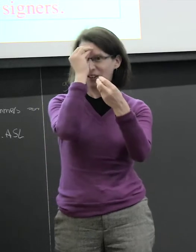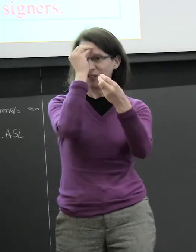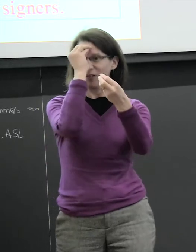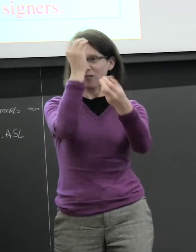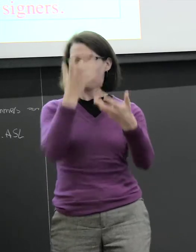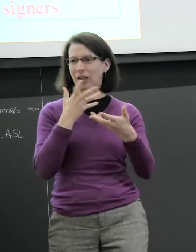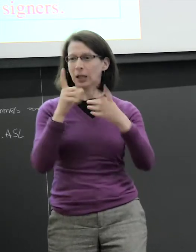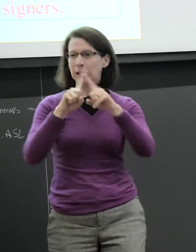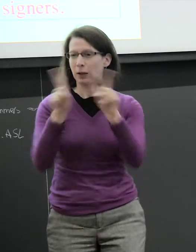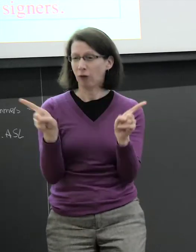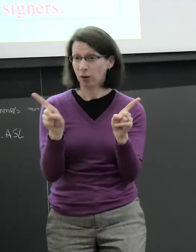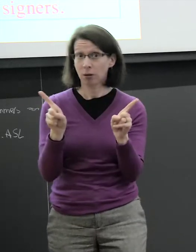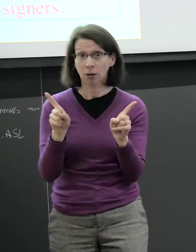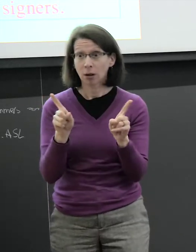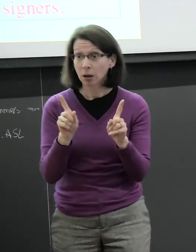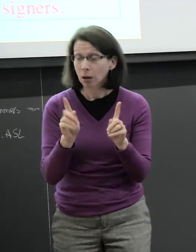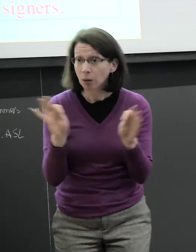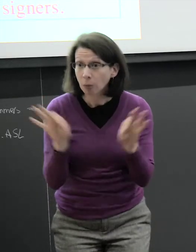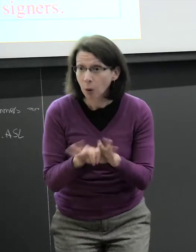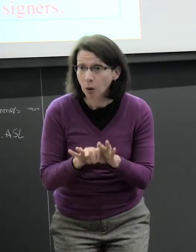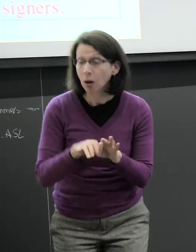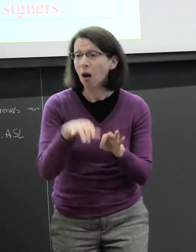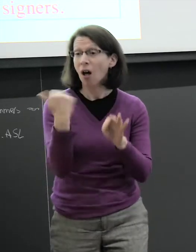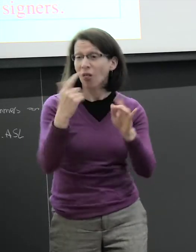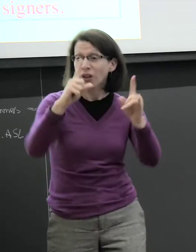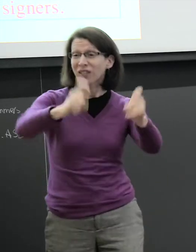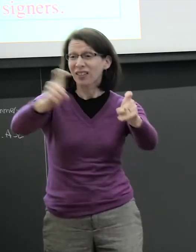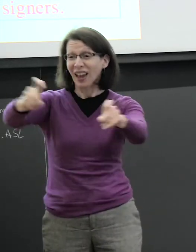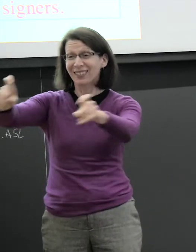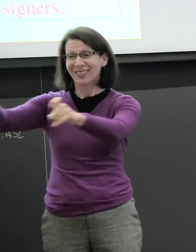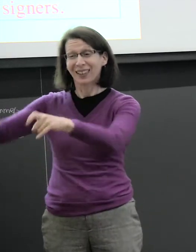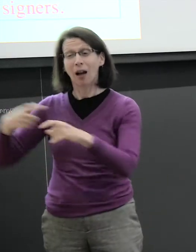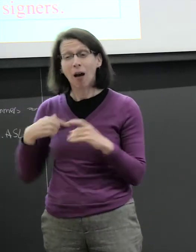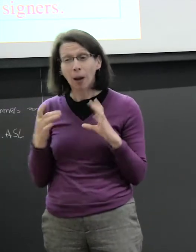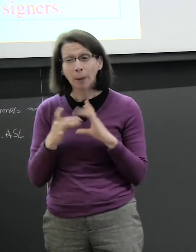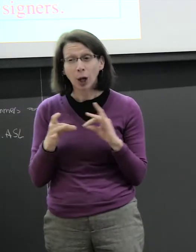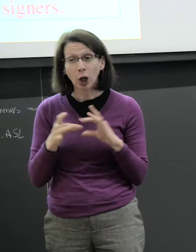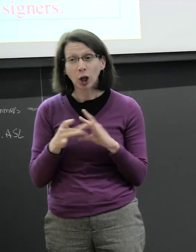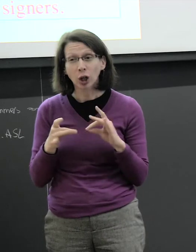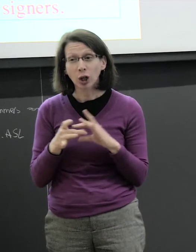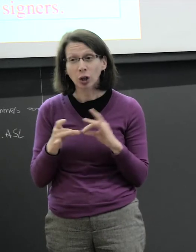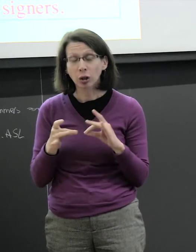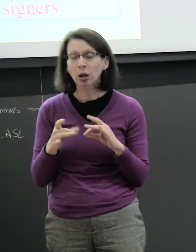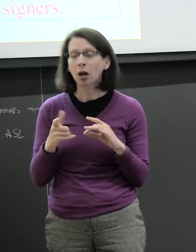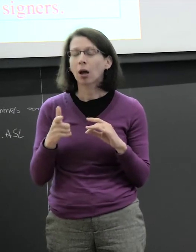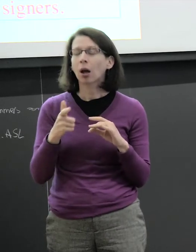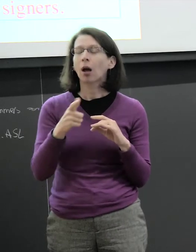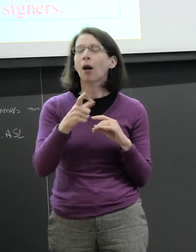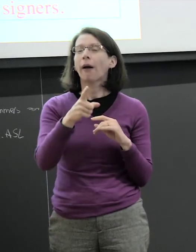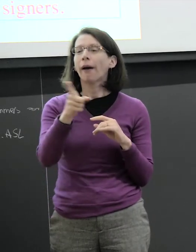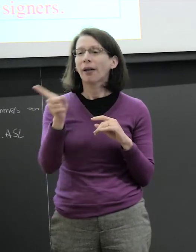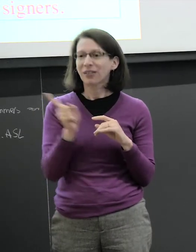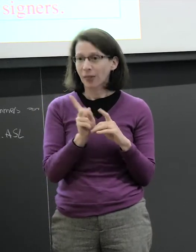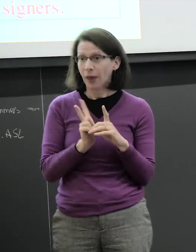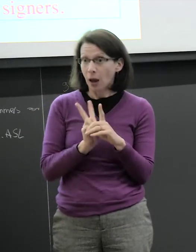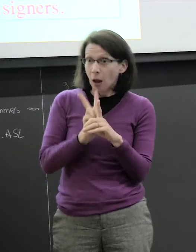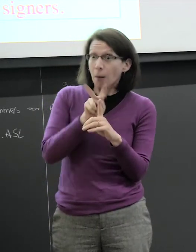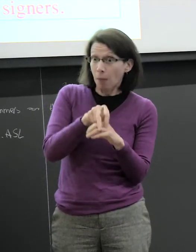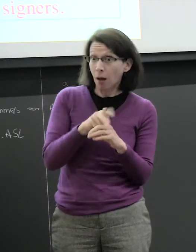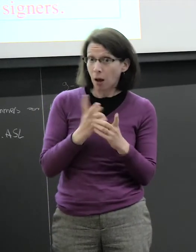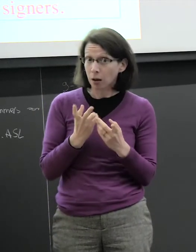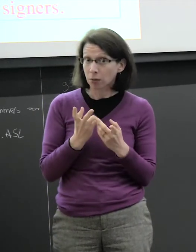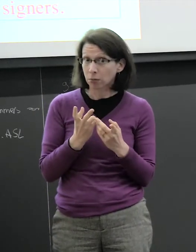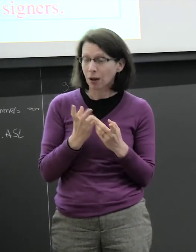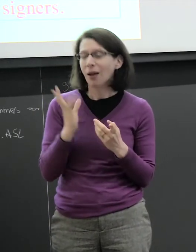whether all these other tests that I mentioned without giving them apply. Okay. And this is a